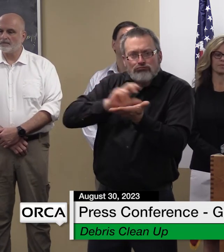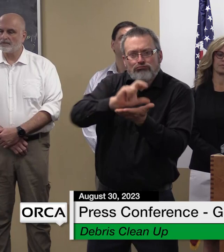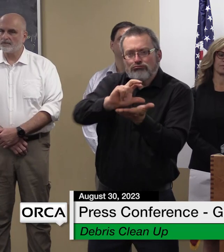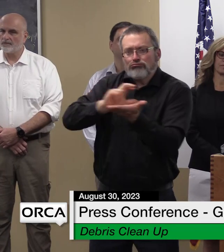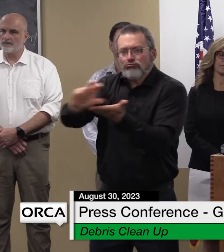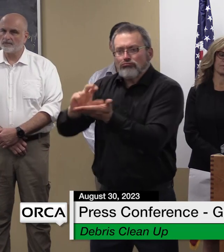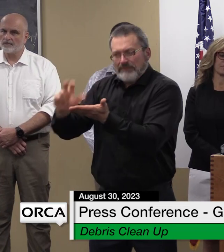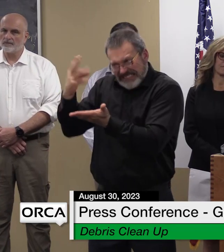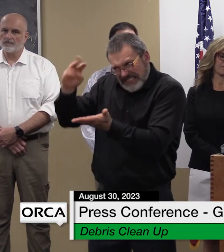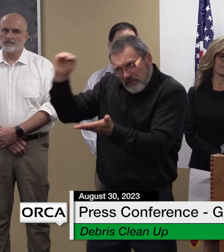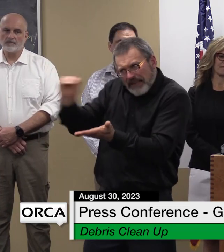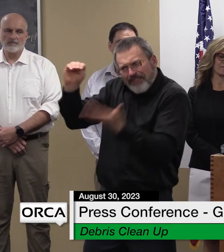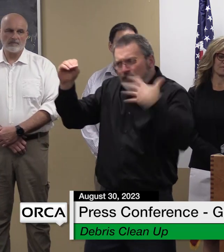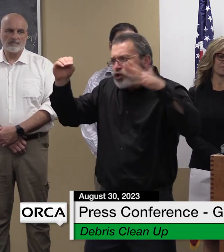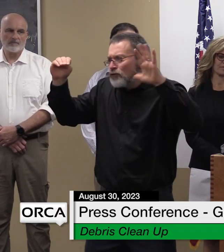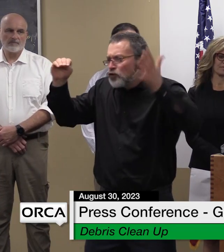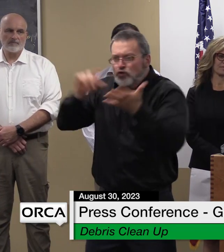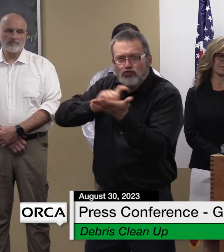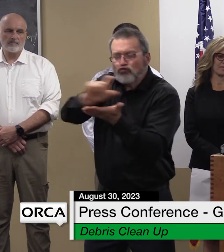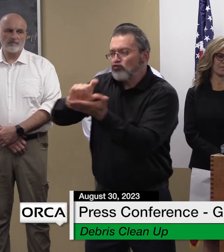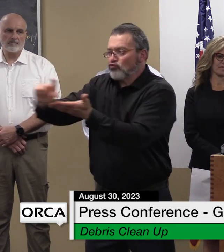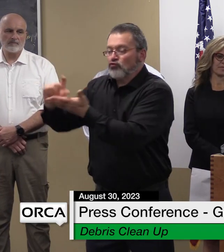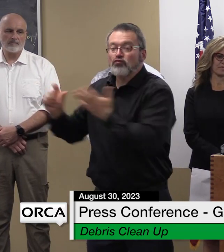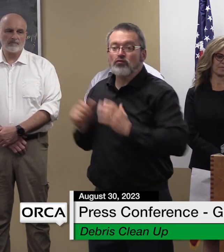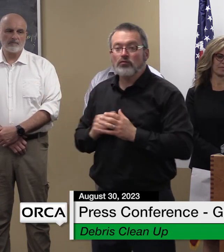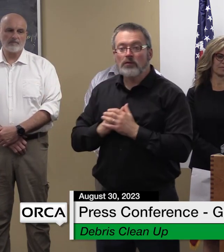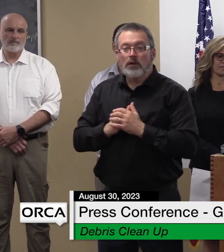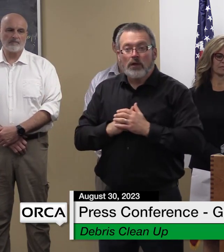million. If you have not applied for